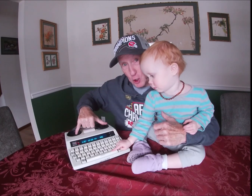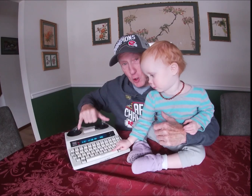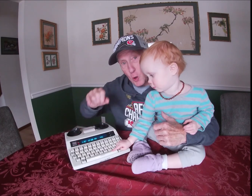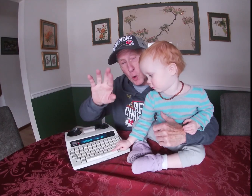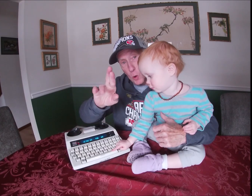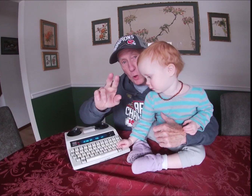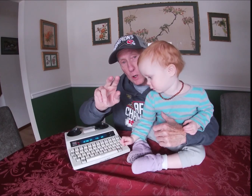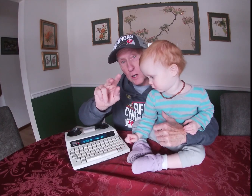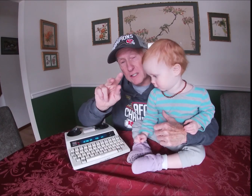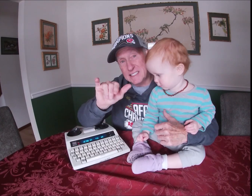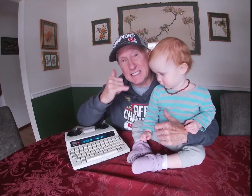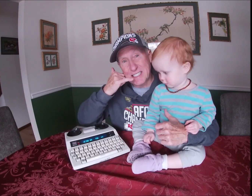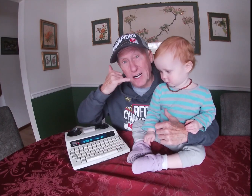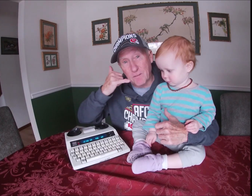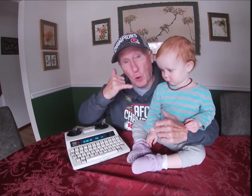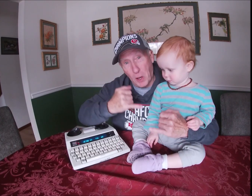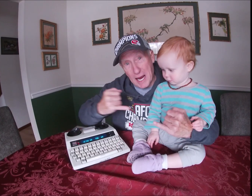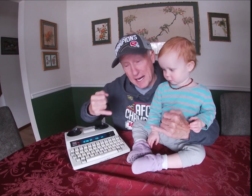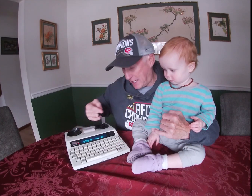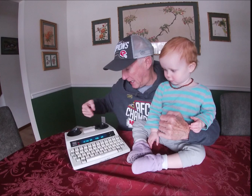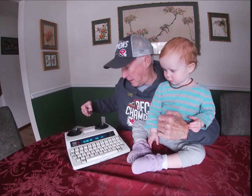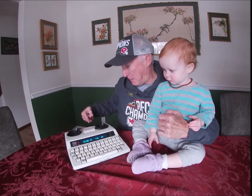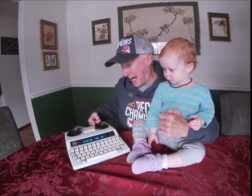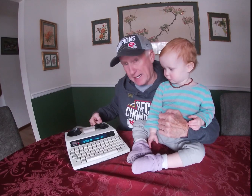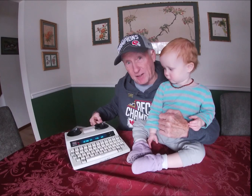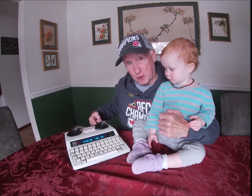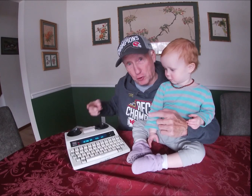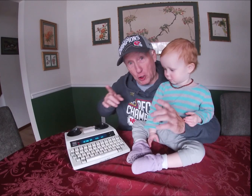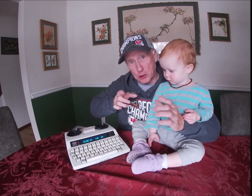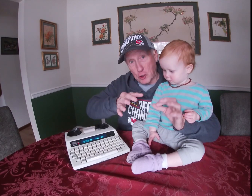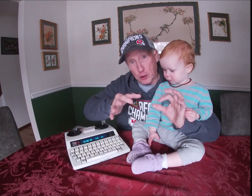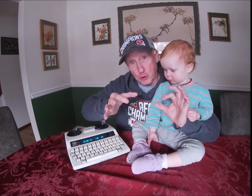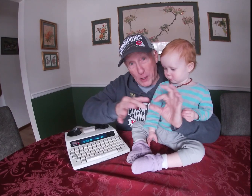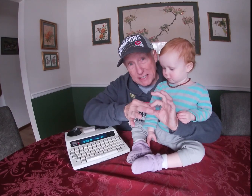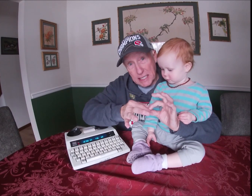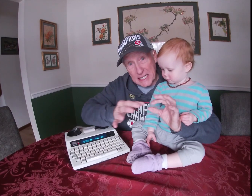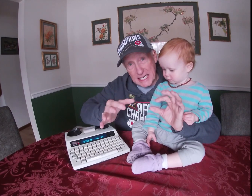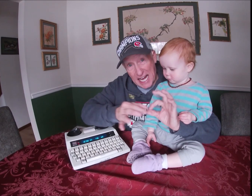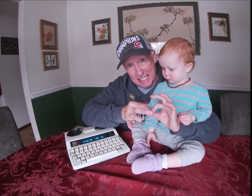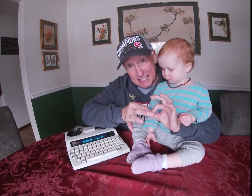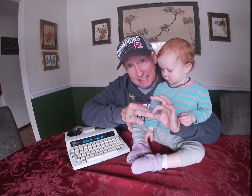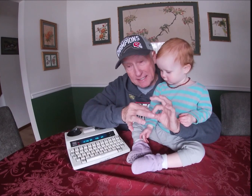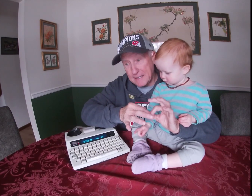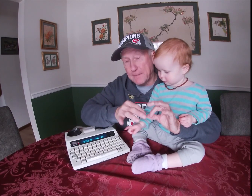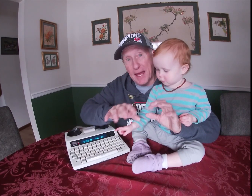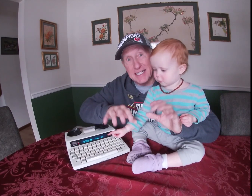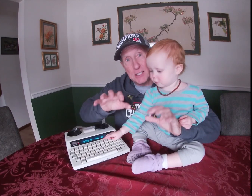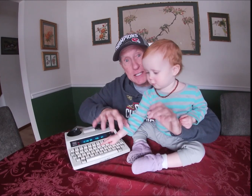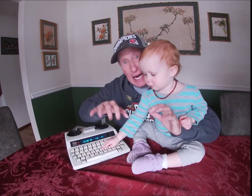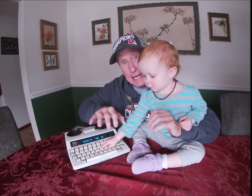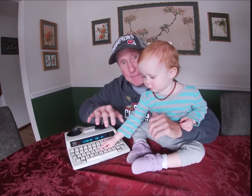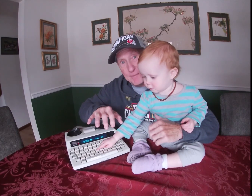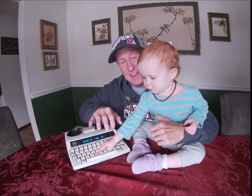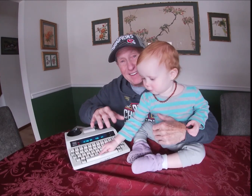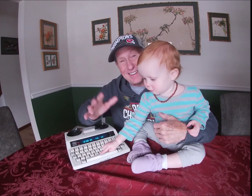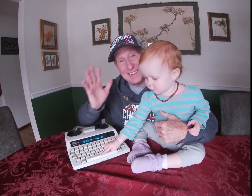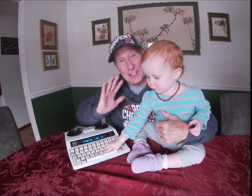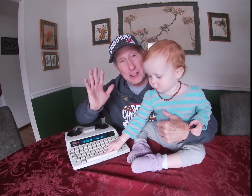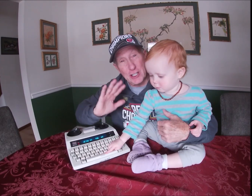computer or the telephone line in the back of it called Direct Connect. And you type. Years ago,